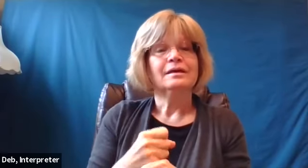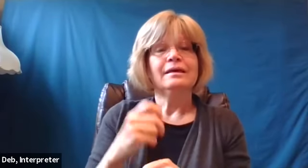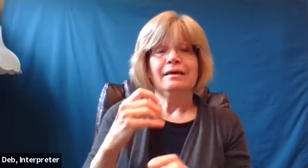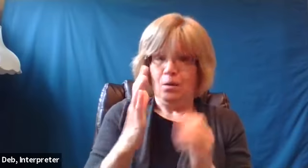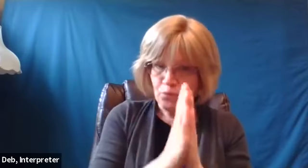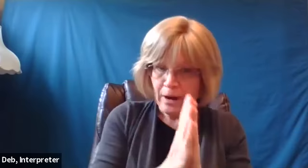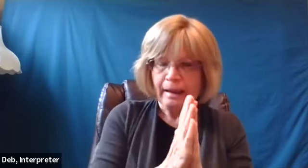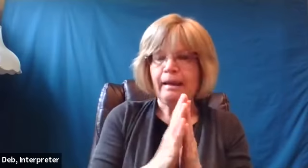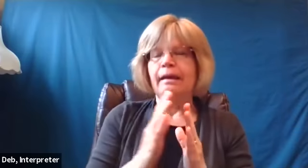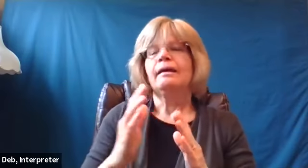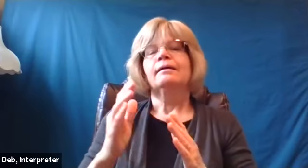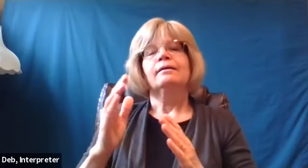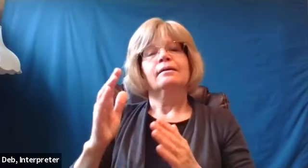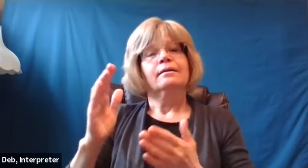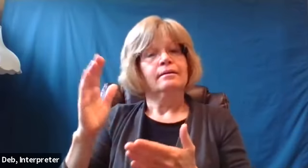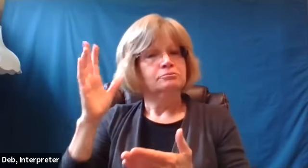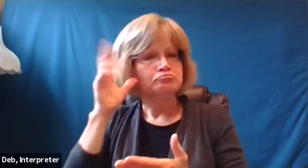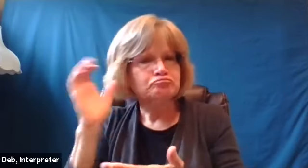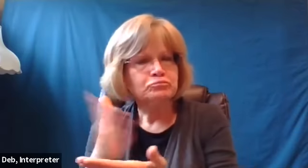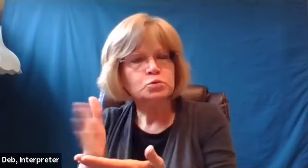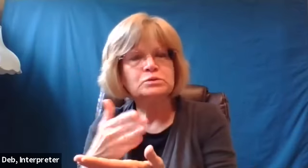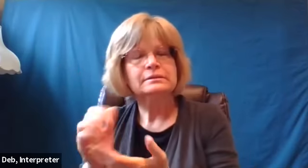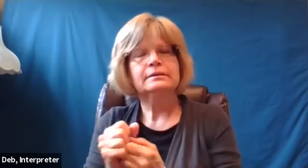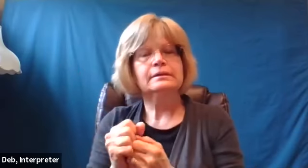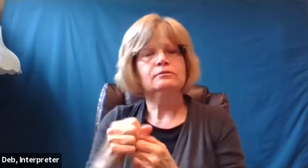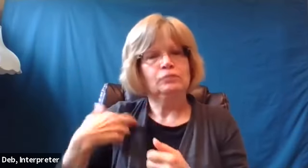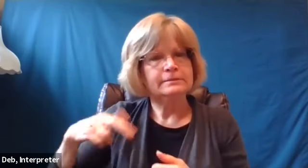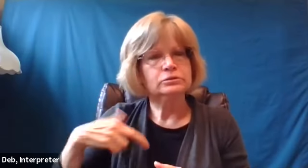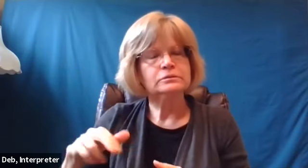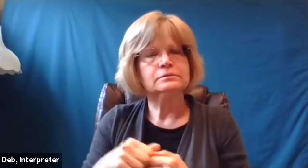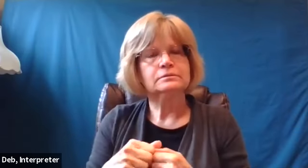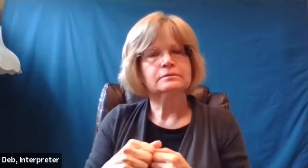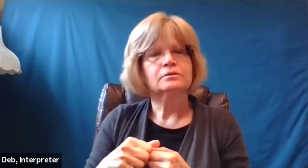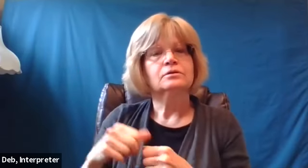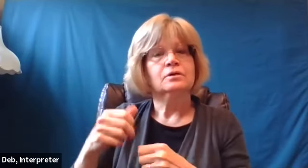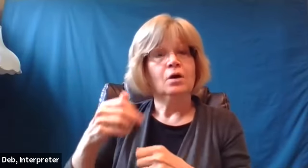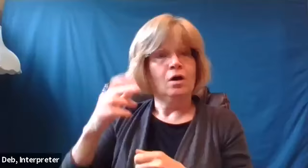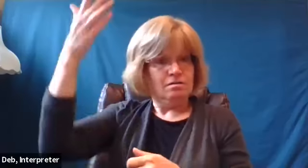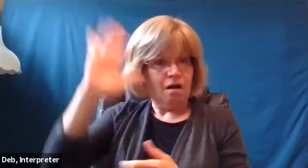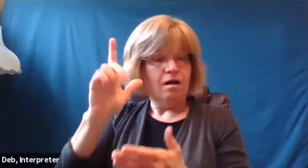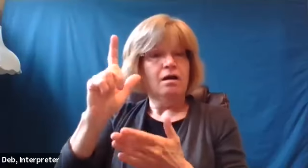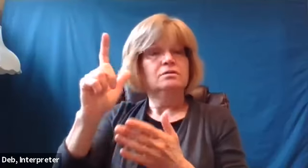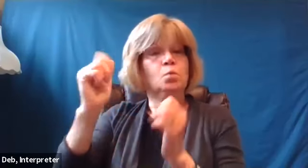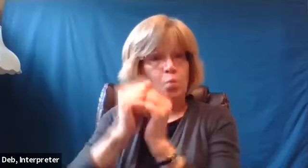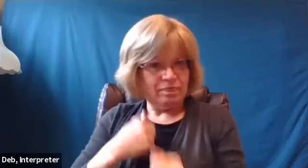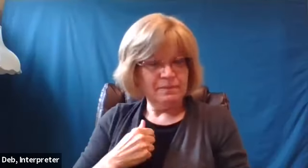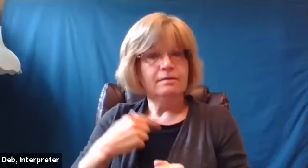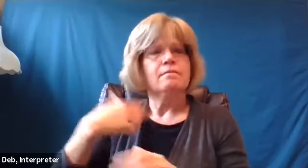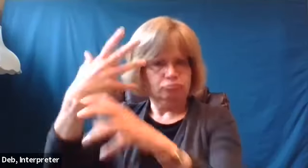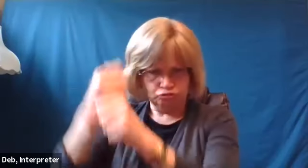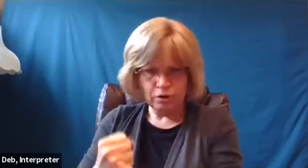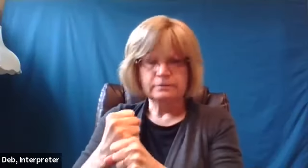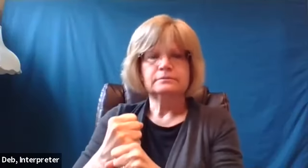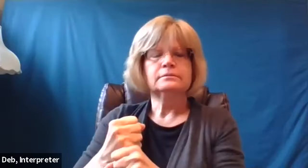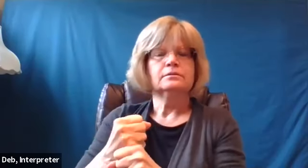spiritually through music and moments when life throws me a curveball. I will trust God's love is in me at all times, and he gives me strength when